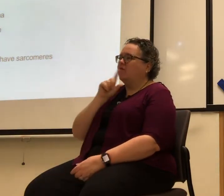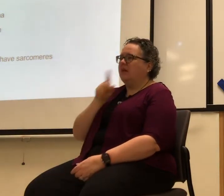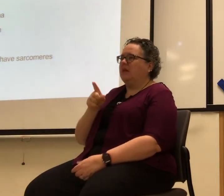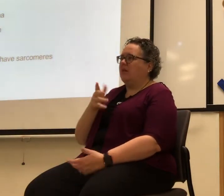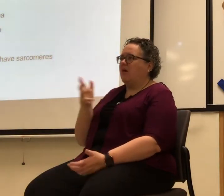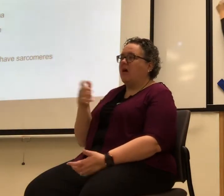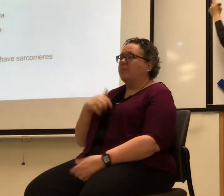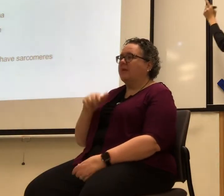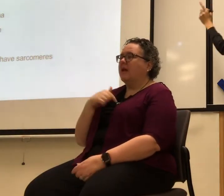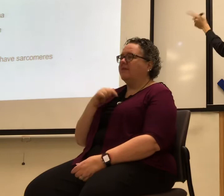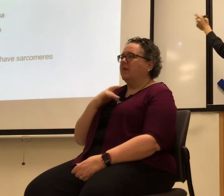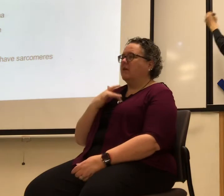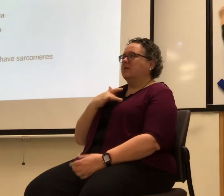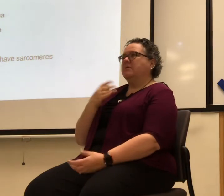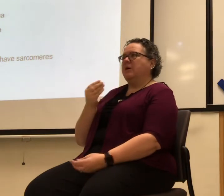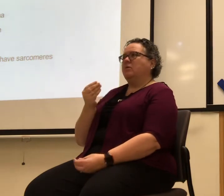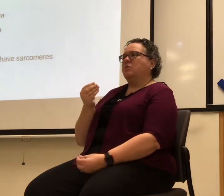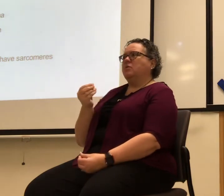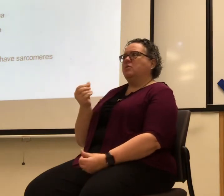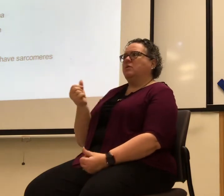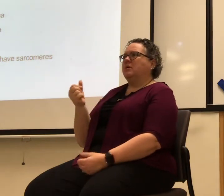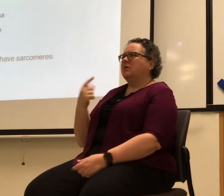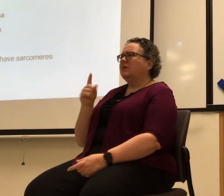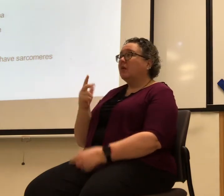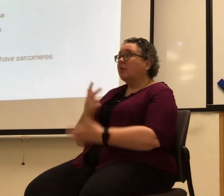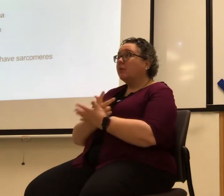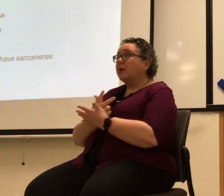The muscle fiber structure, sarcolemma,